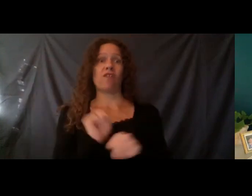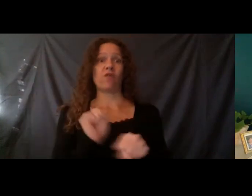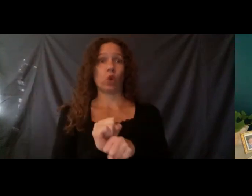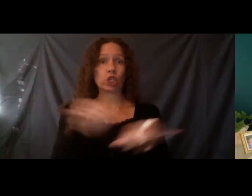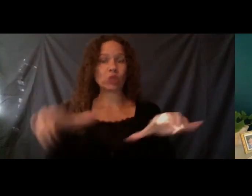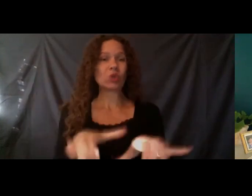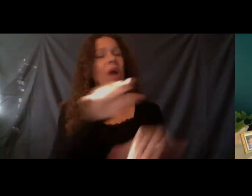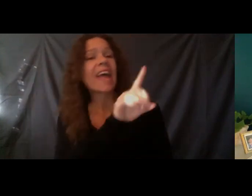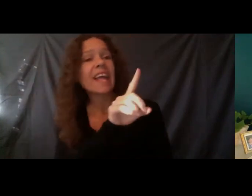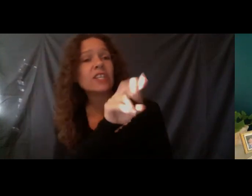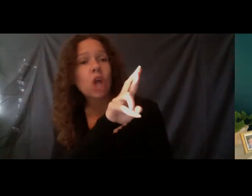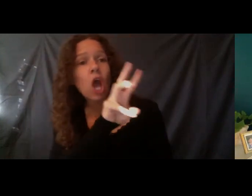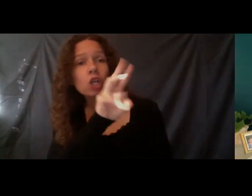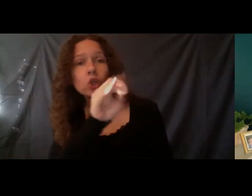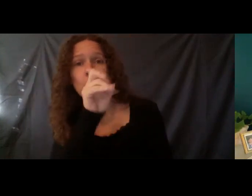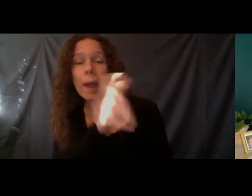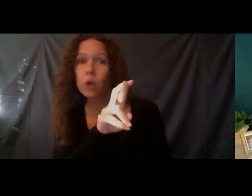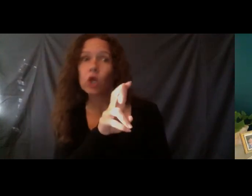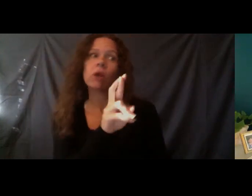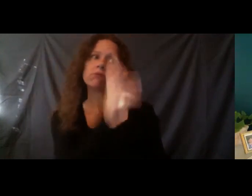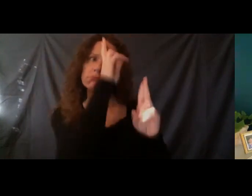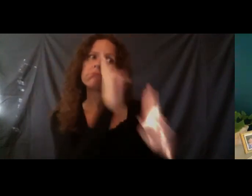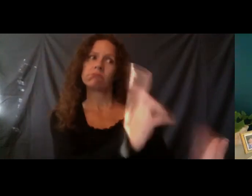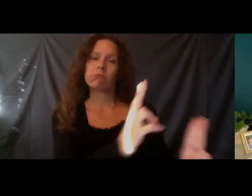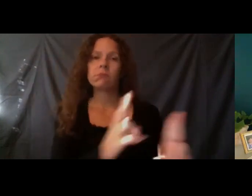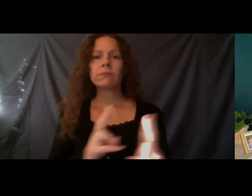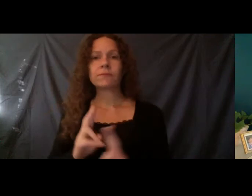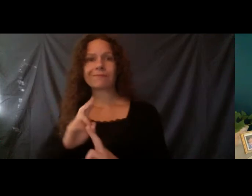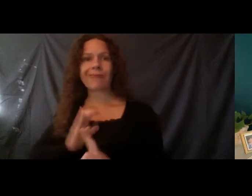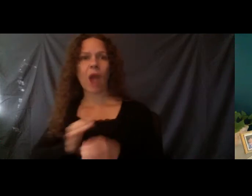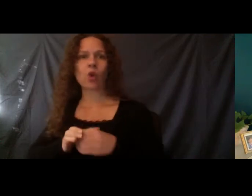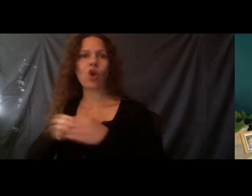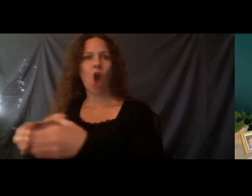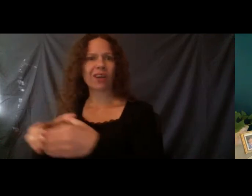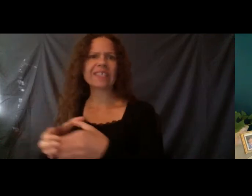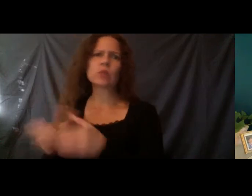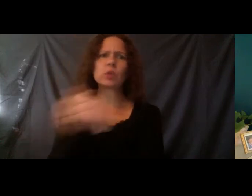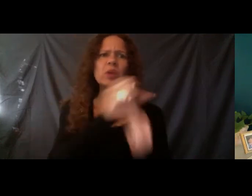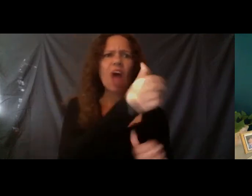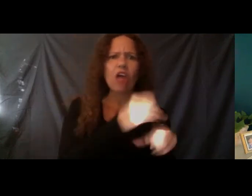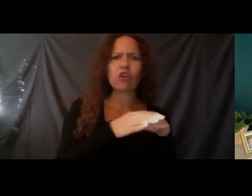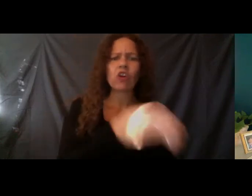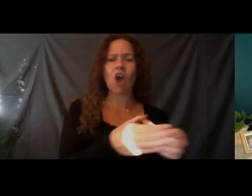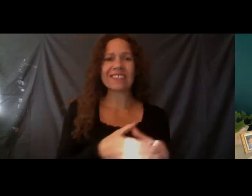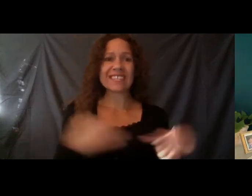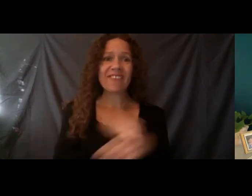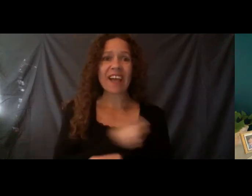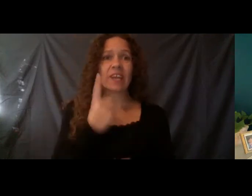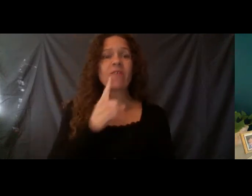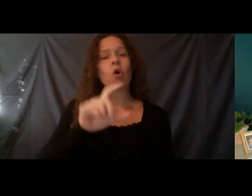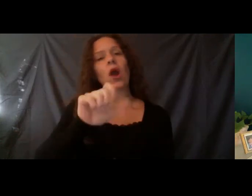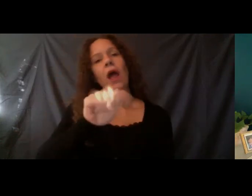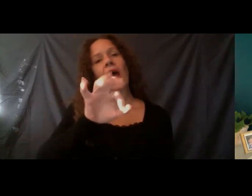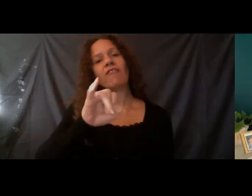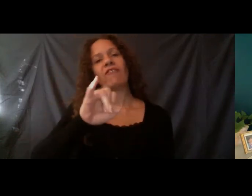our caucus stood with other ethnic caucuses in a strong stance to bring back affirmative action to California with